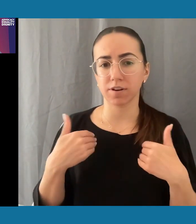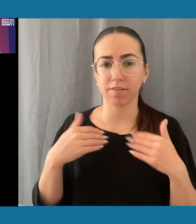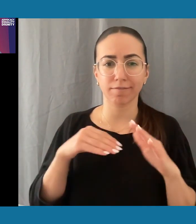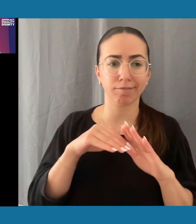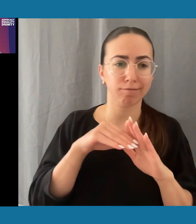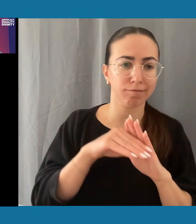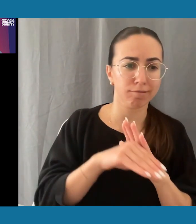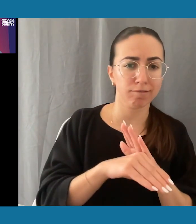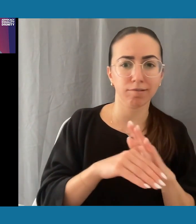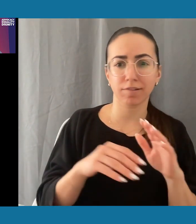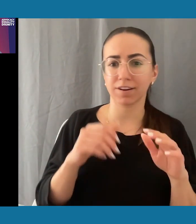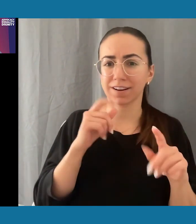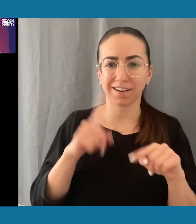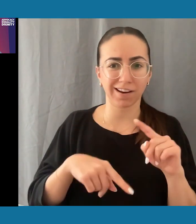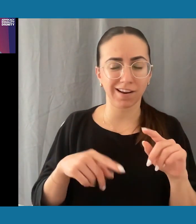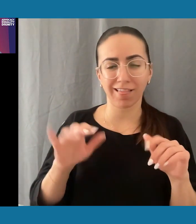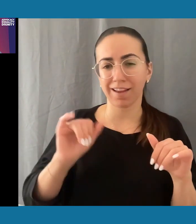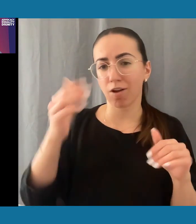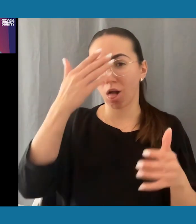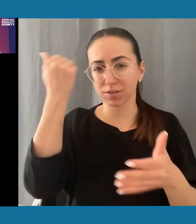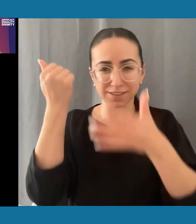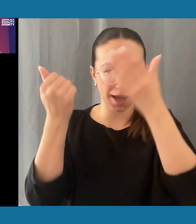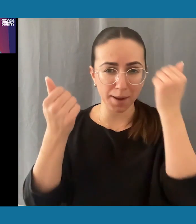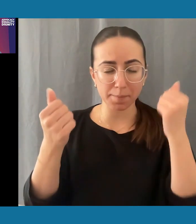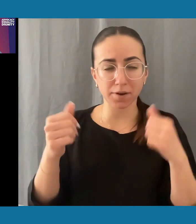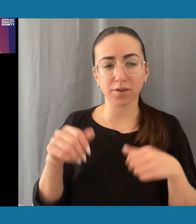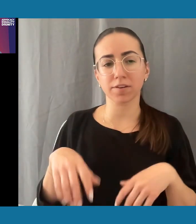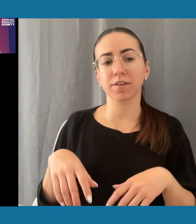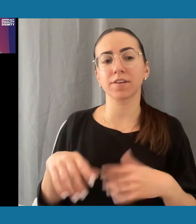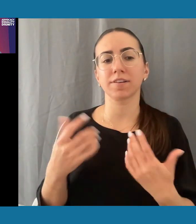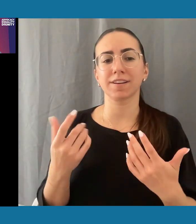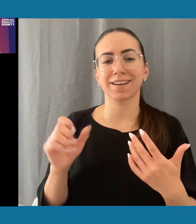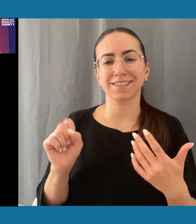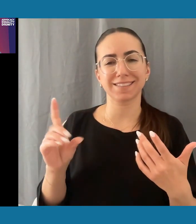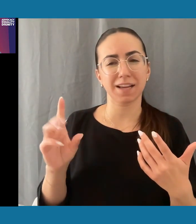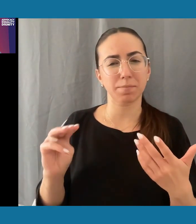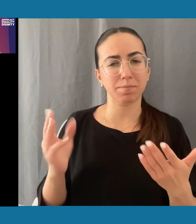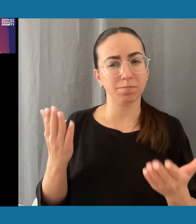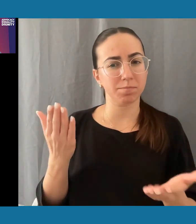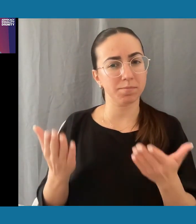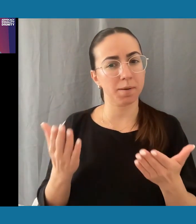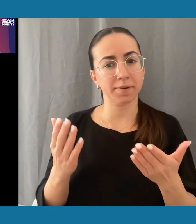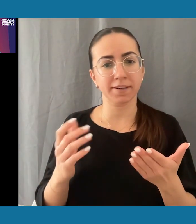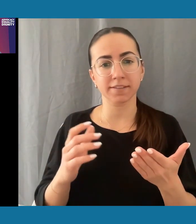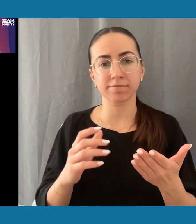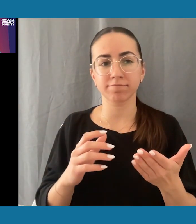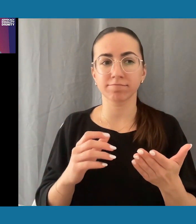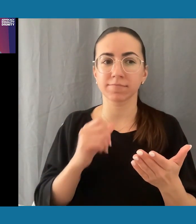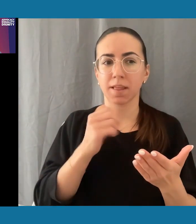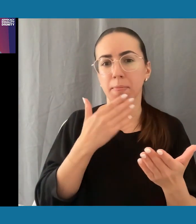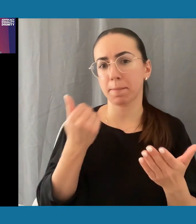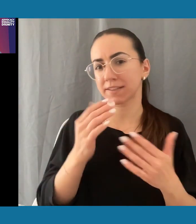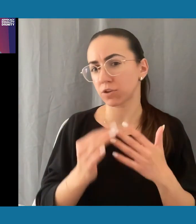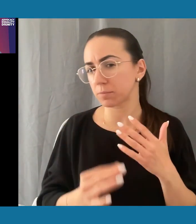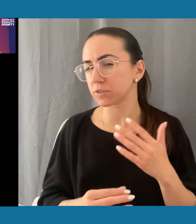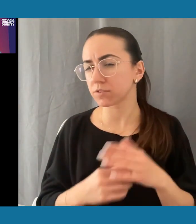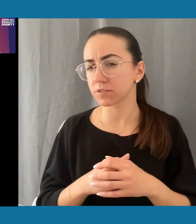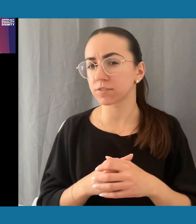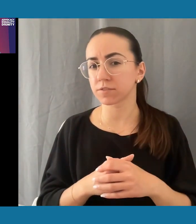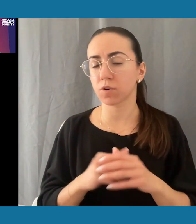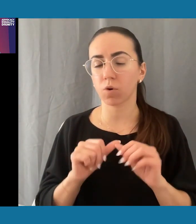instance, Alzheimer's, STM is likely not going to be the best or the most long-term